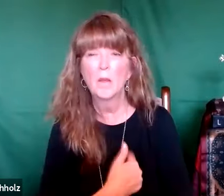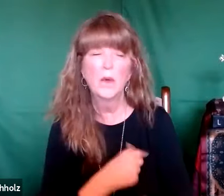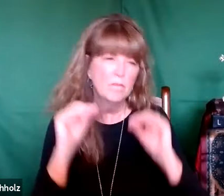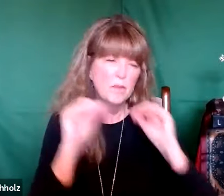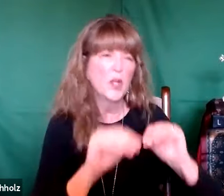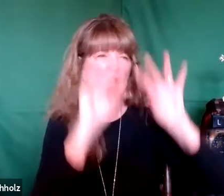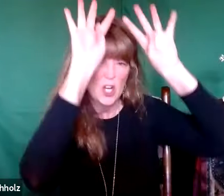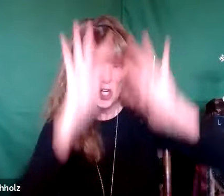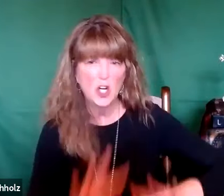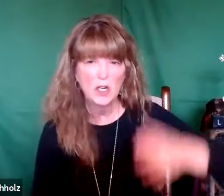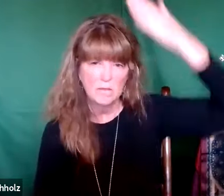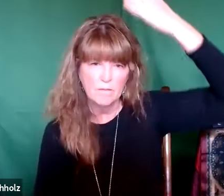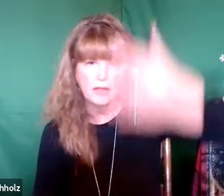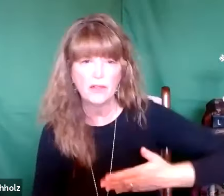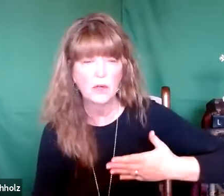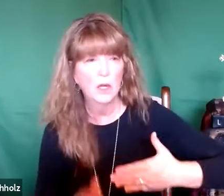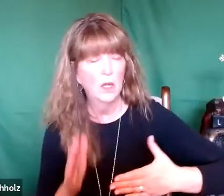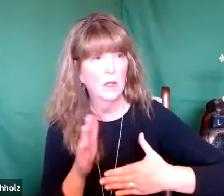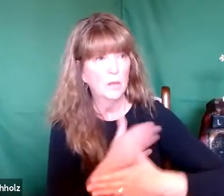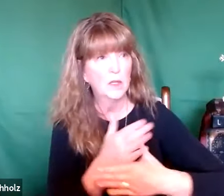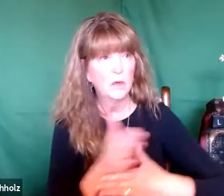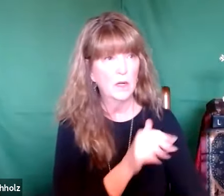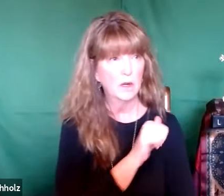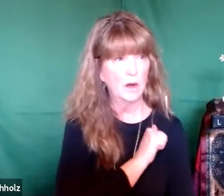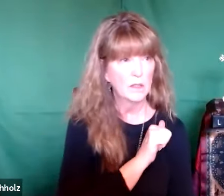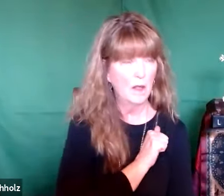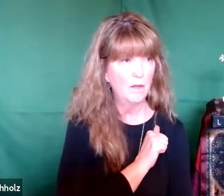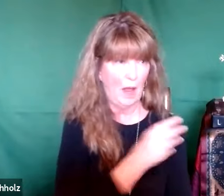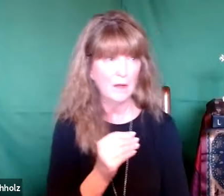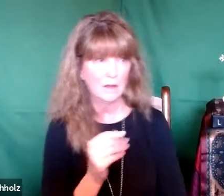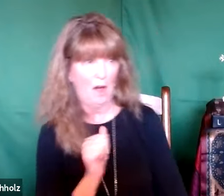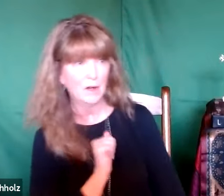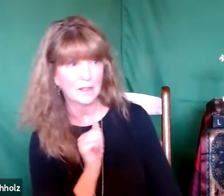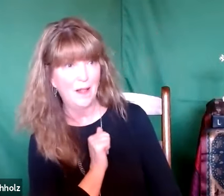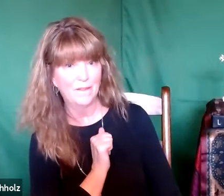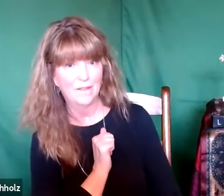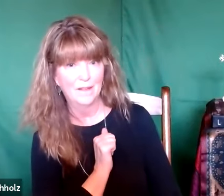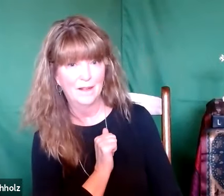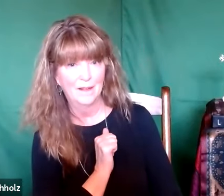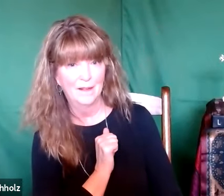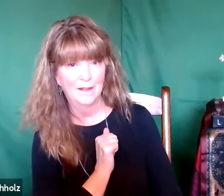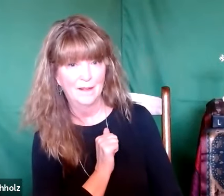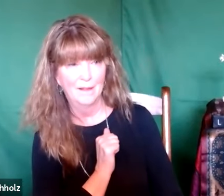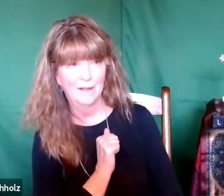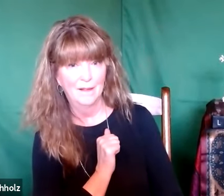and growth. We also hang curtains between ourselves and ourselves.